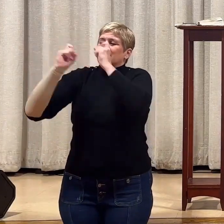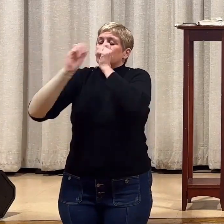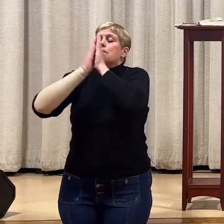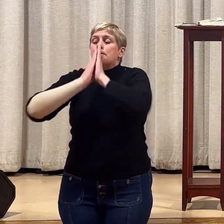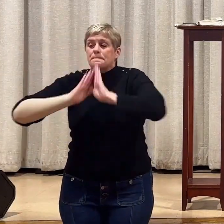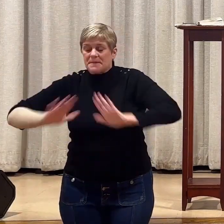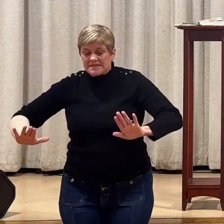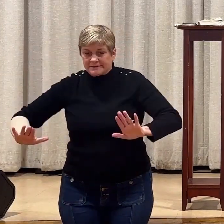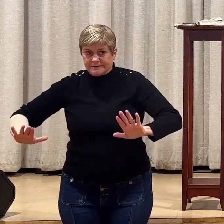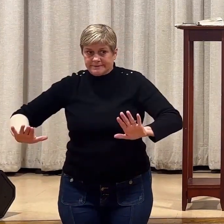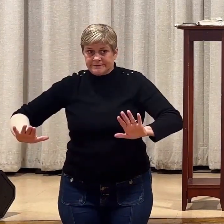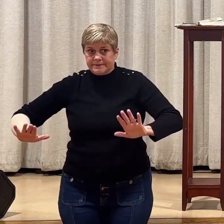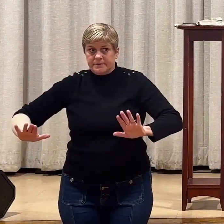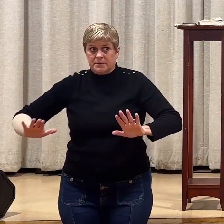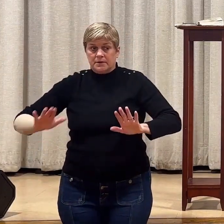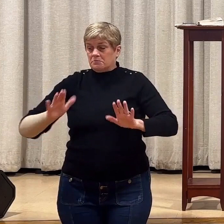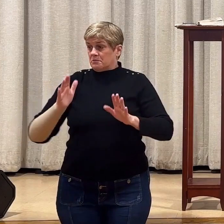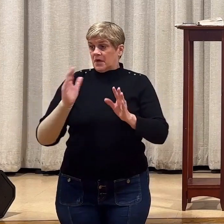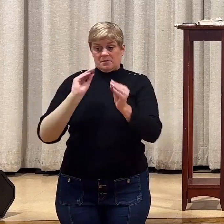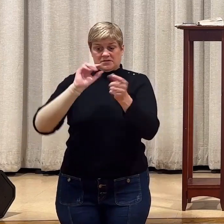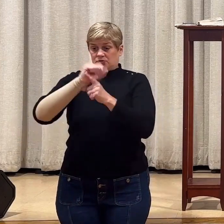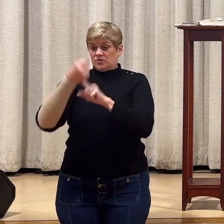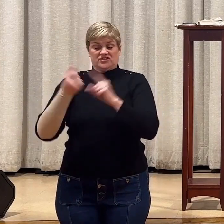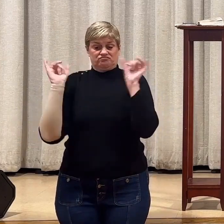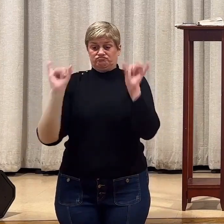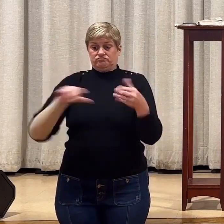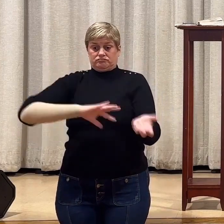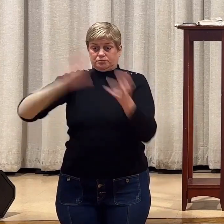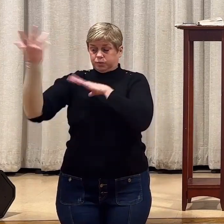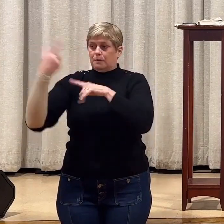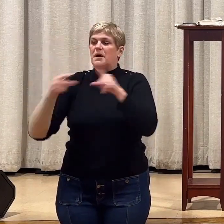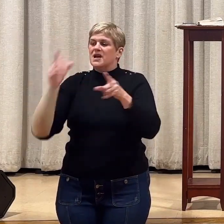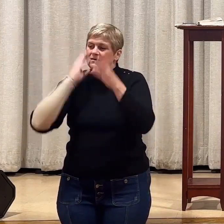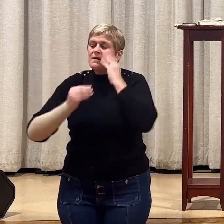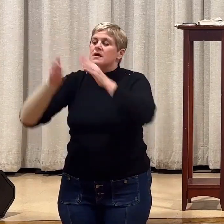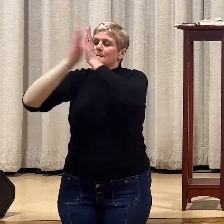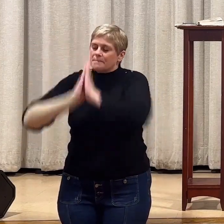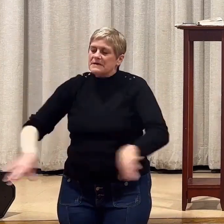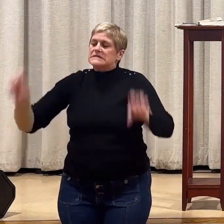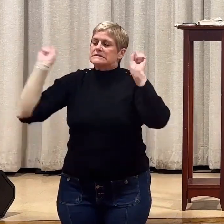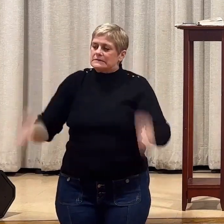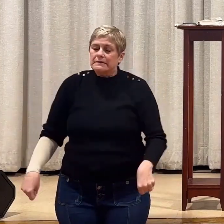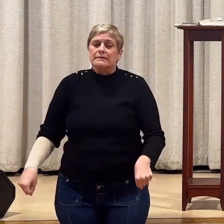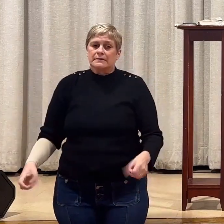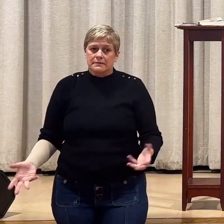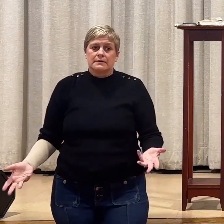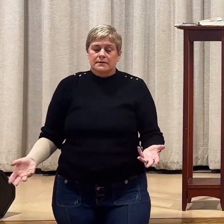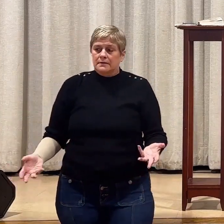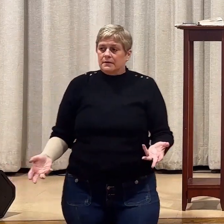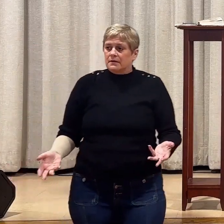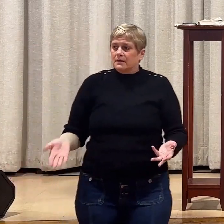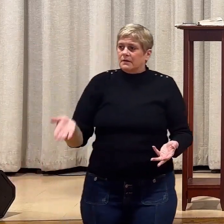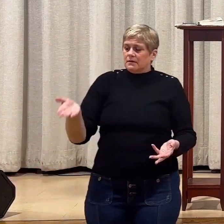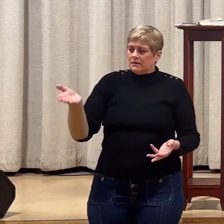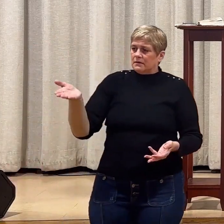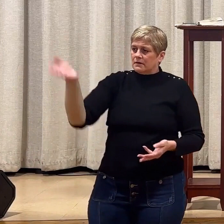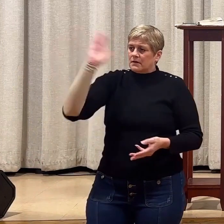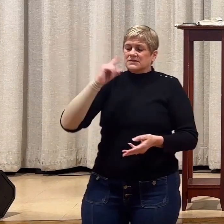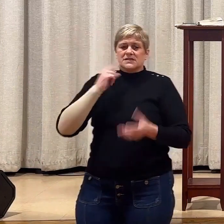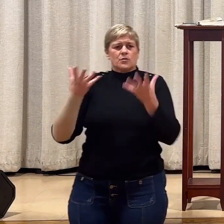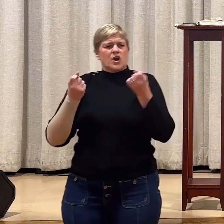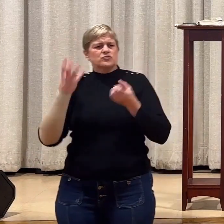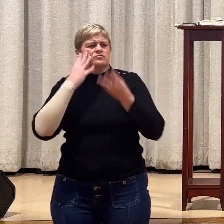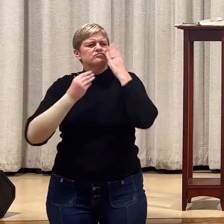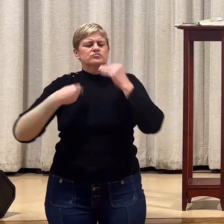peace that you need. You see, so God calls us to be content, but it kind of creates